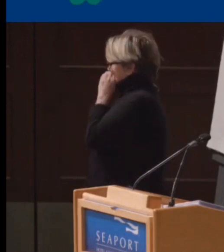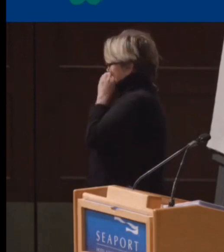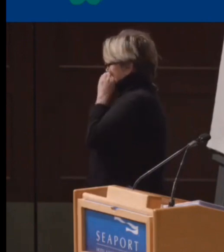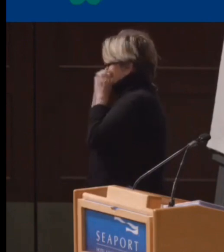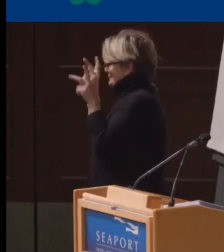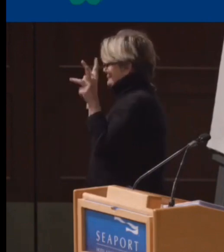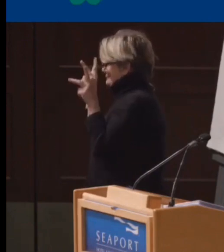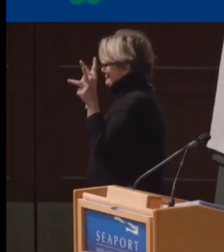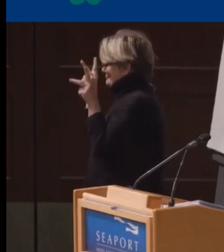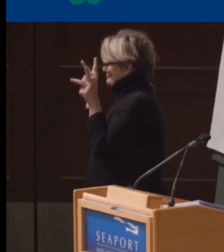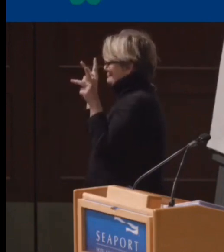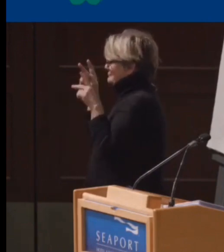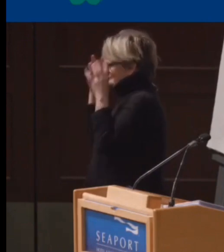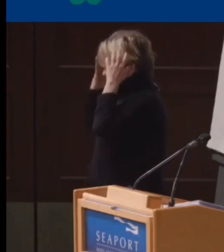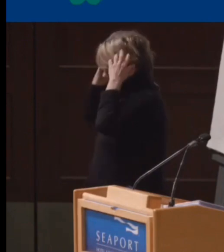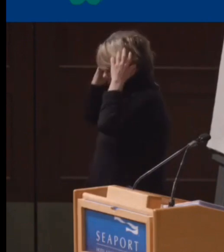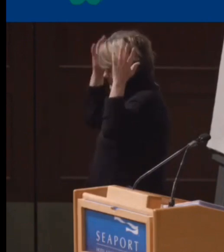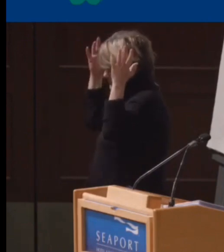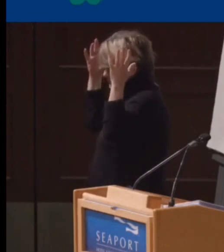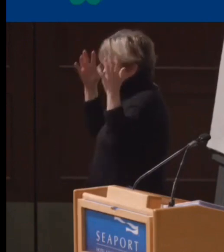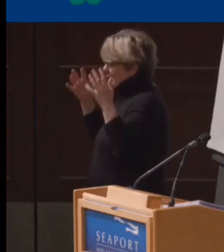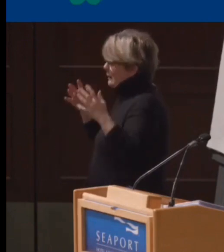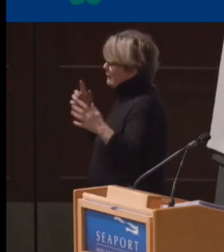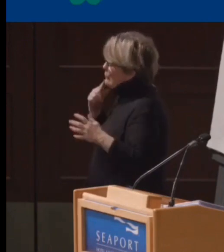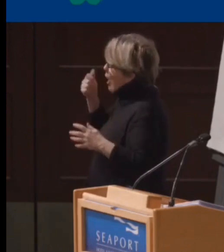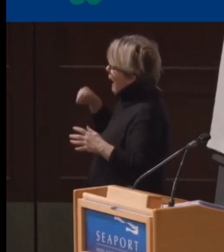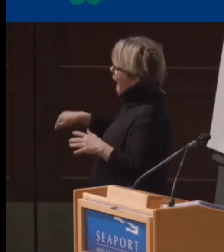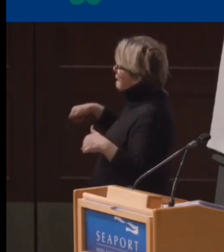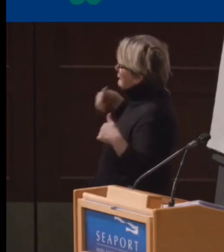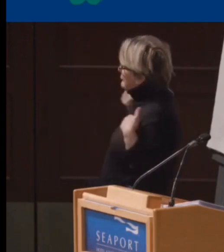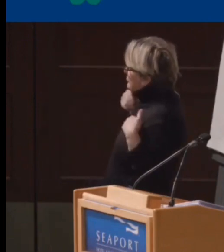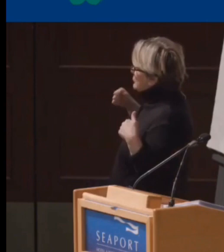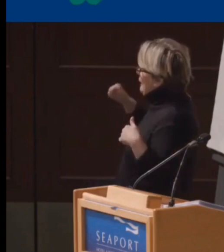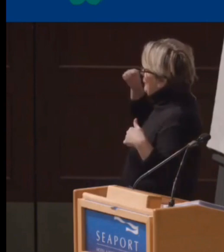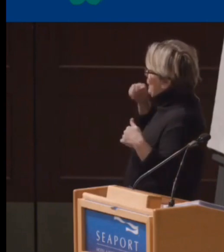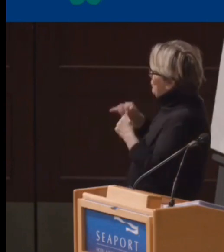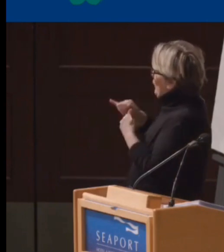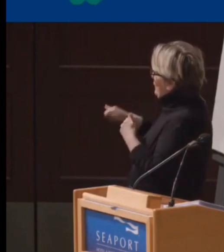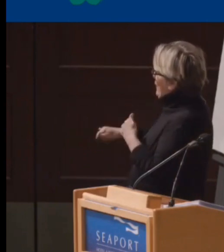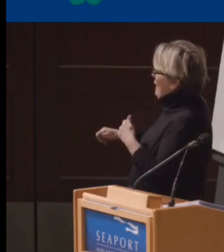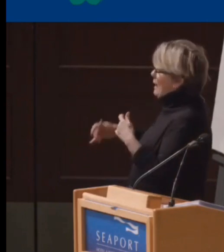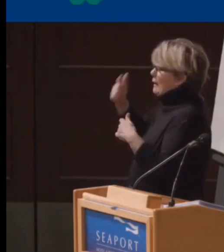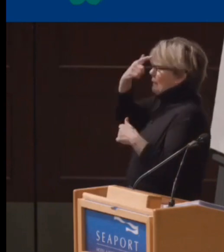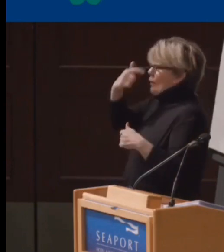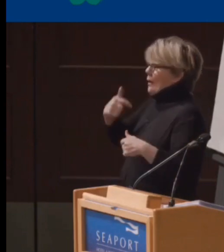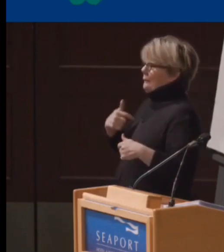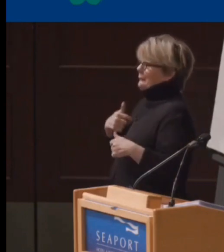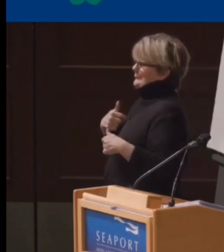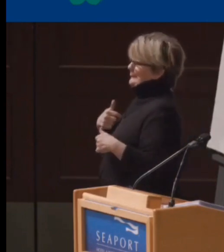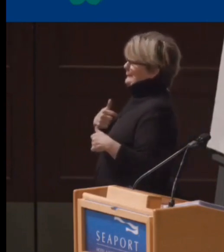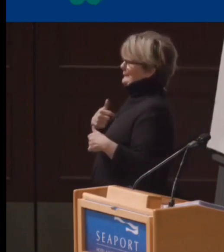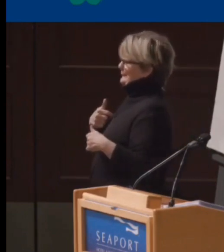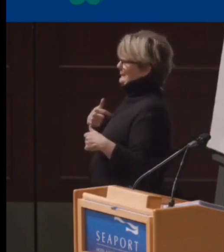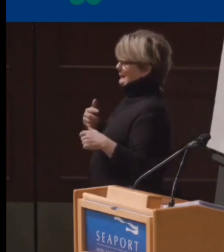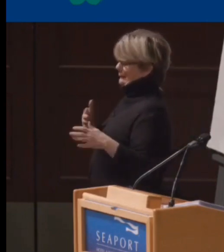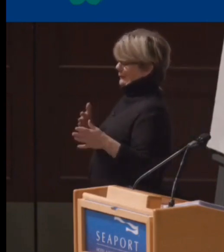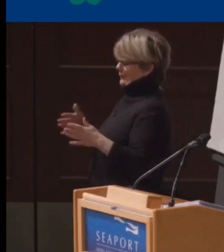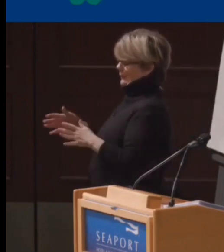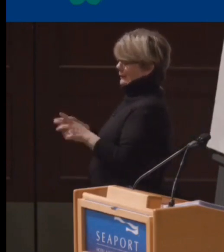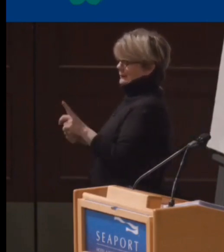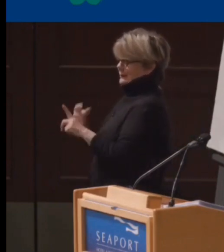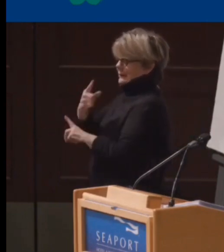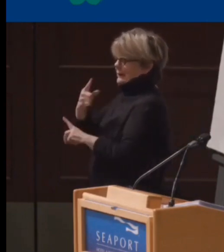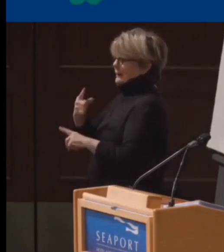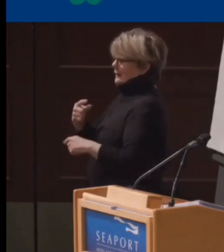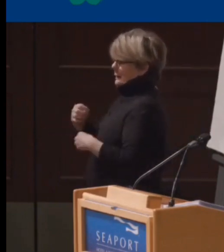This would not be easy to cope with for any teenager. But for me, when things don't go as planned or expected, I